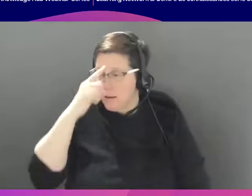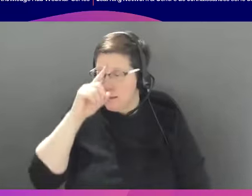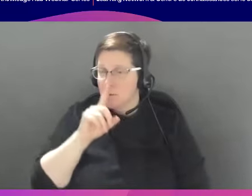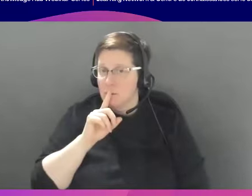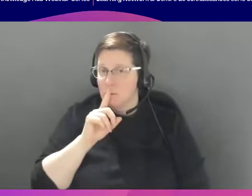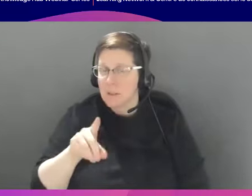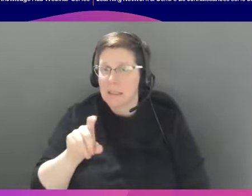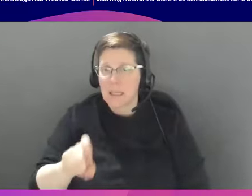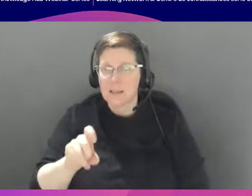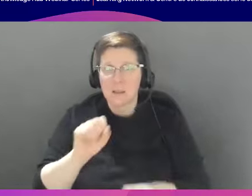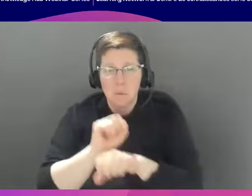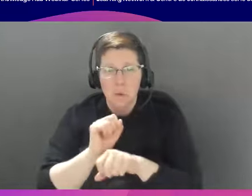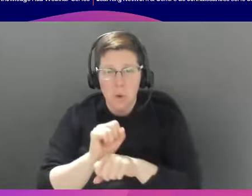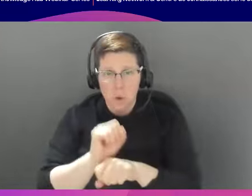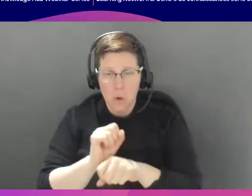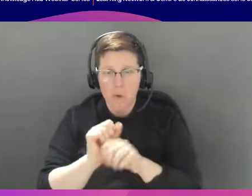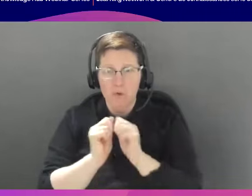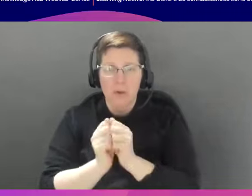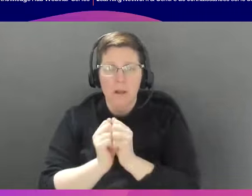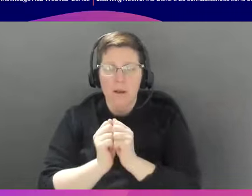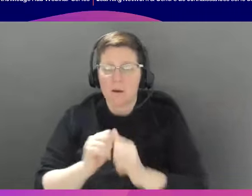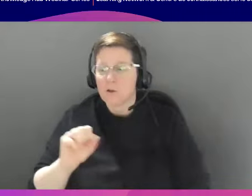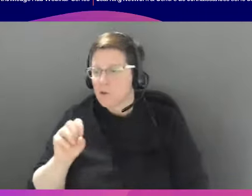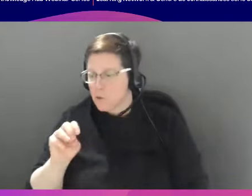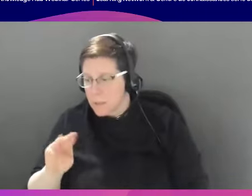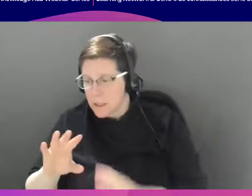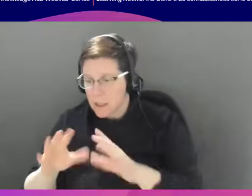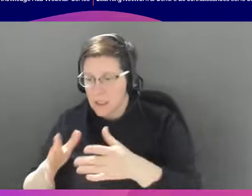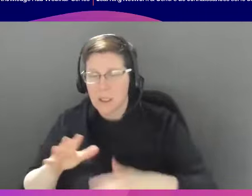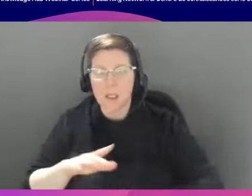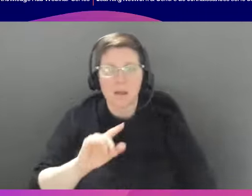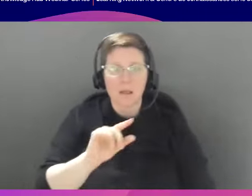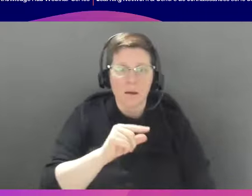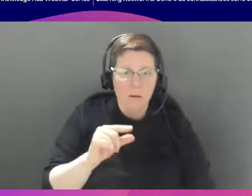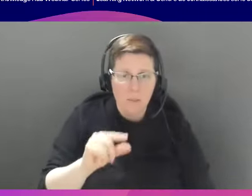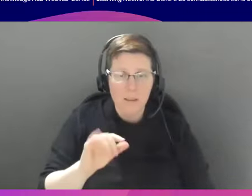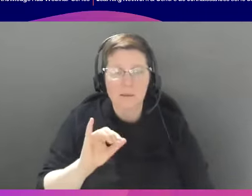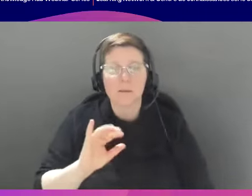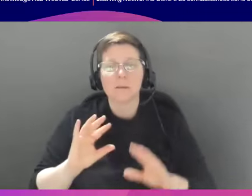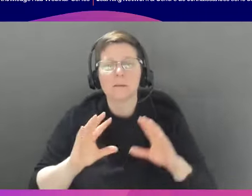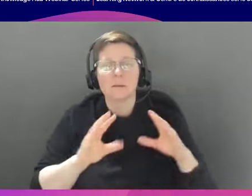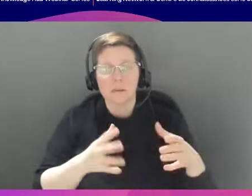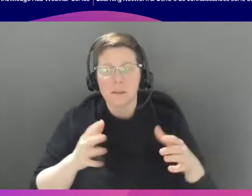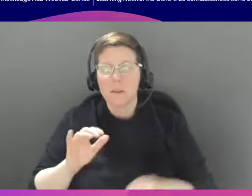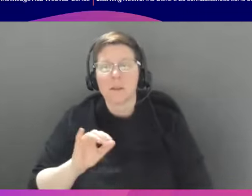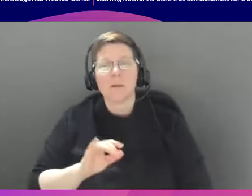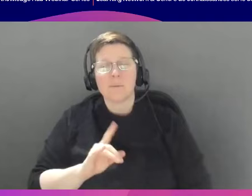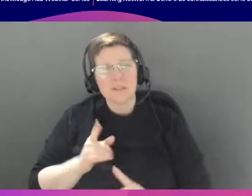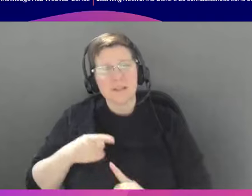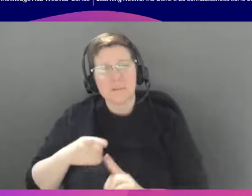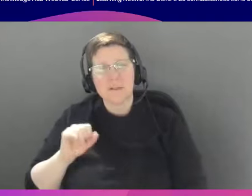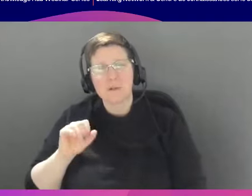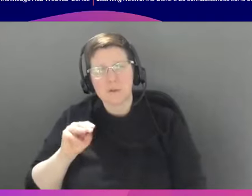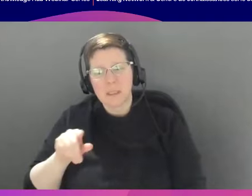between both like social media platforms and governments, but also these social media platforms really taking these